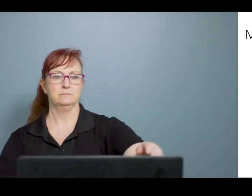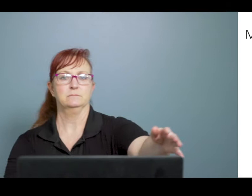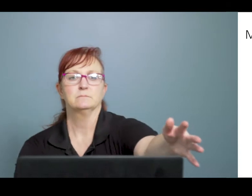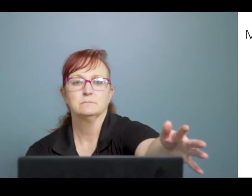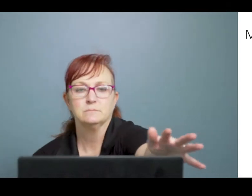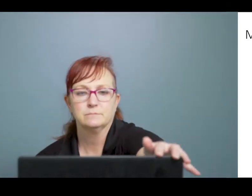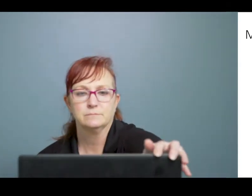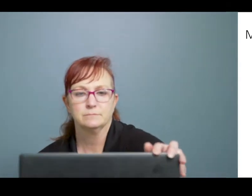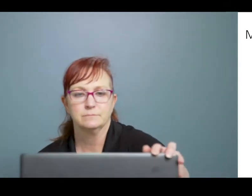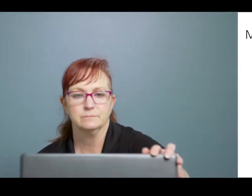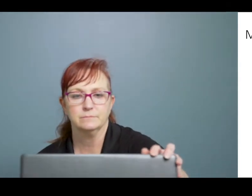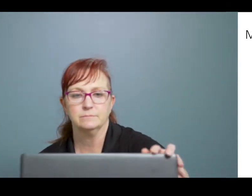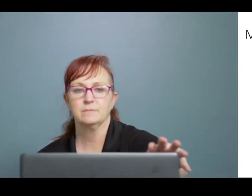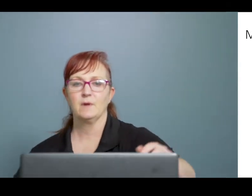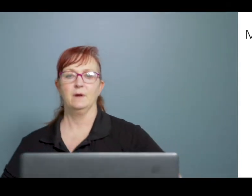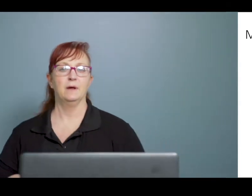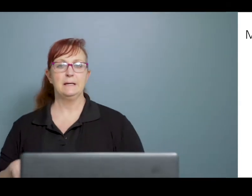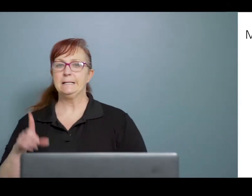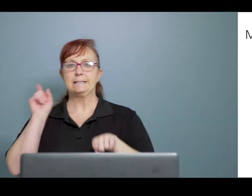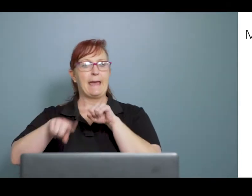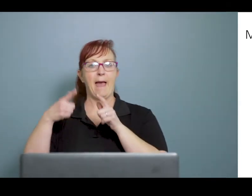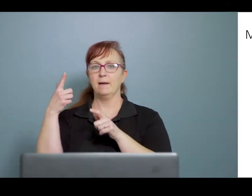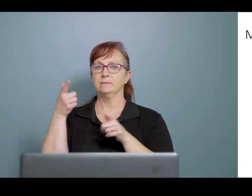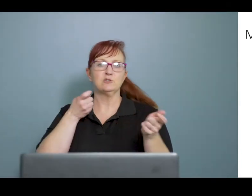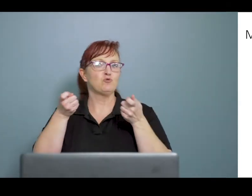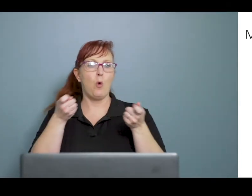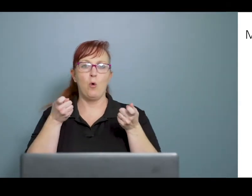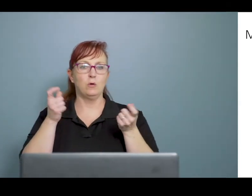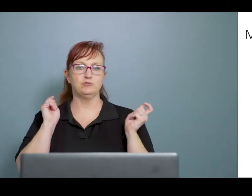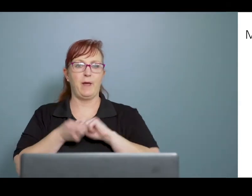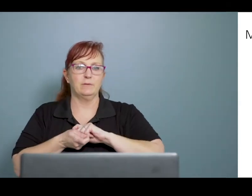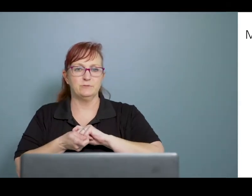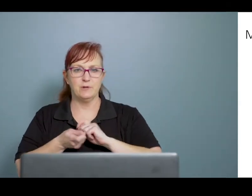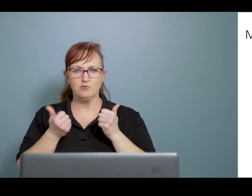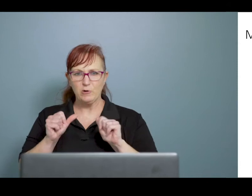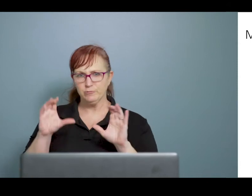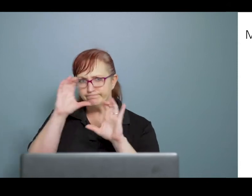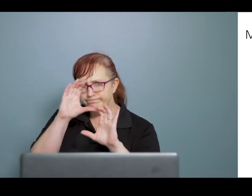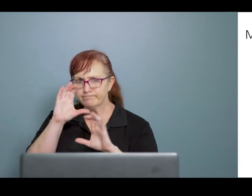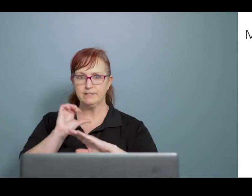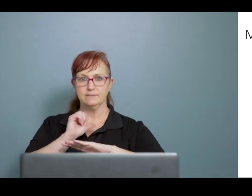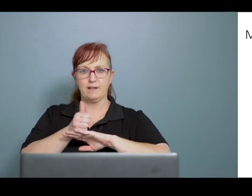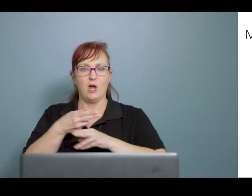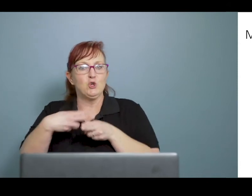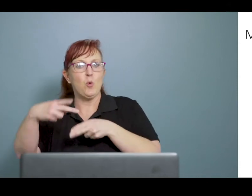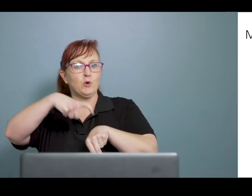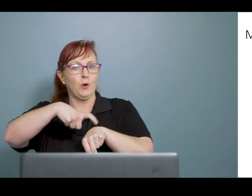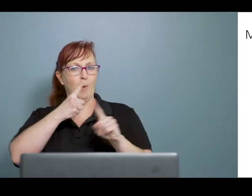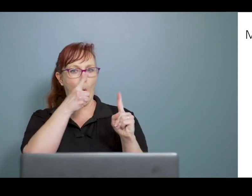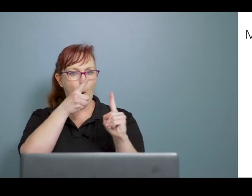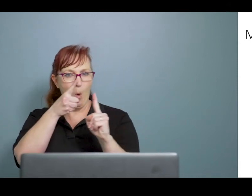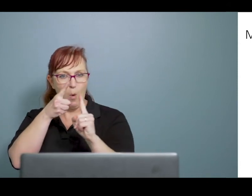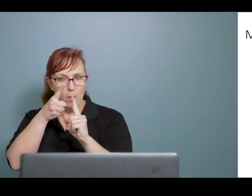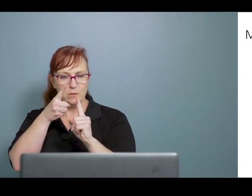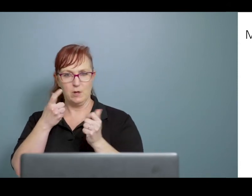of our control. And so what is in our control is to look for opportunities, to set short-term goals, identify ways